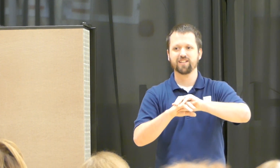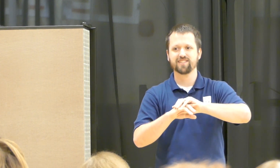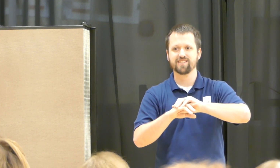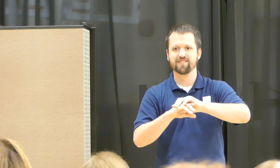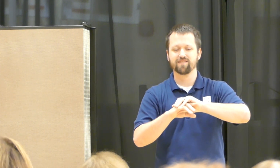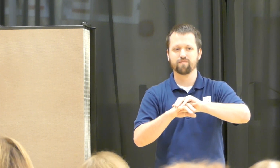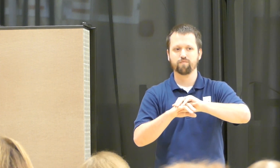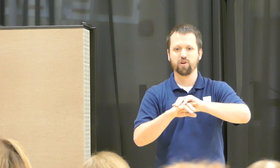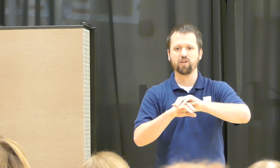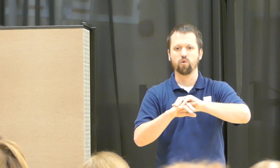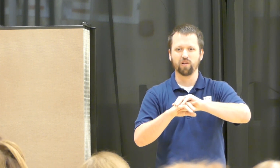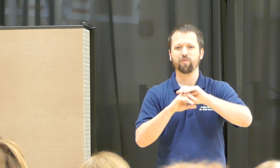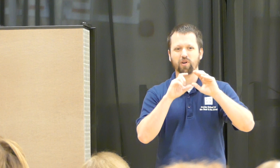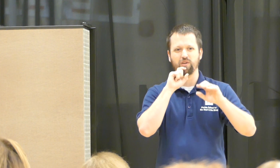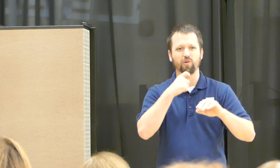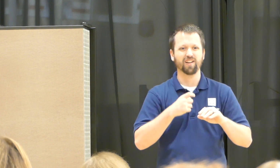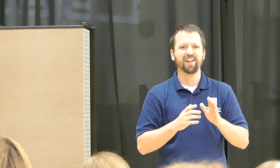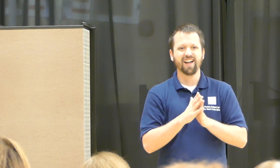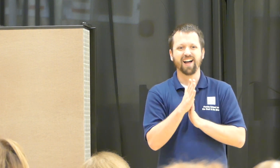It's pretty cool. It's pretty cool.